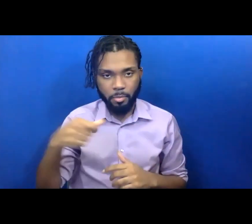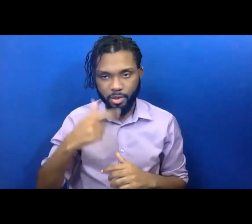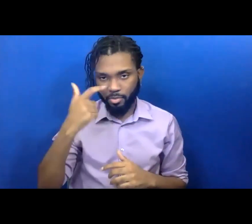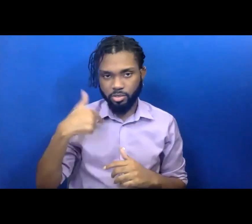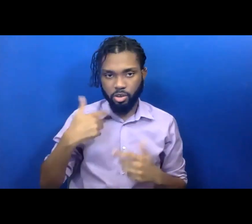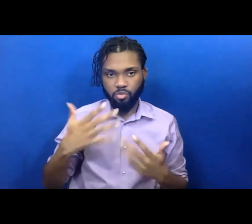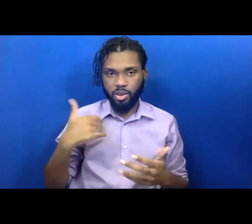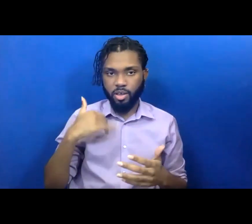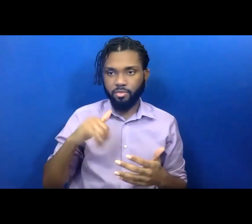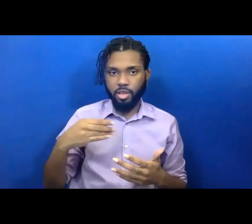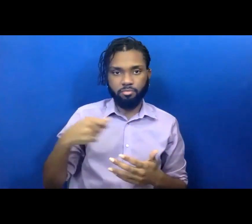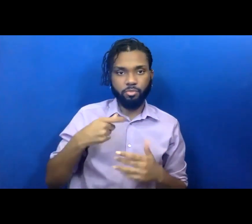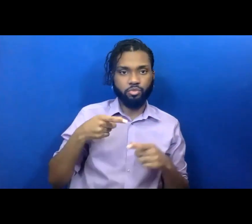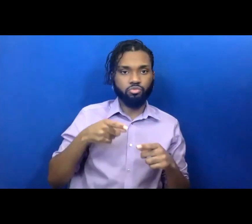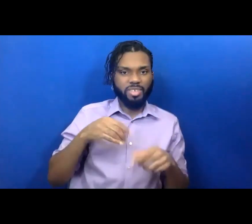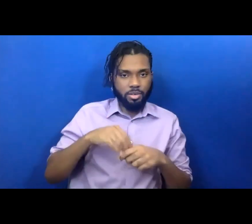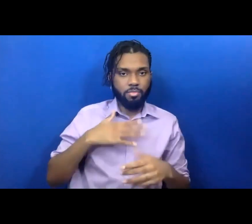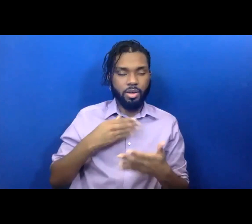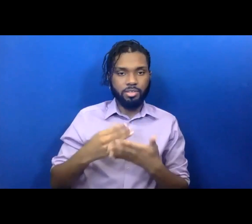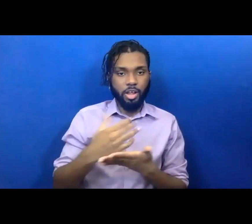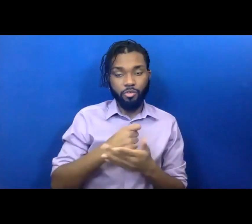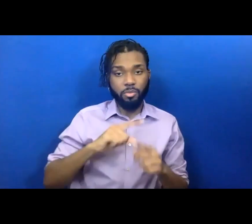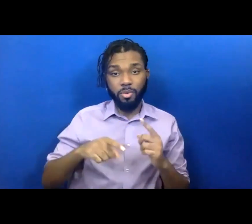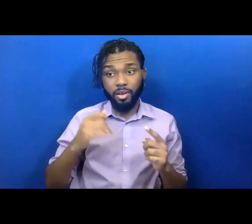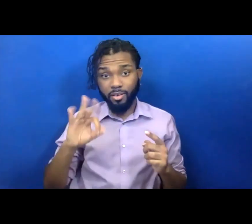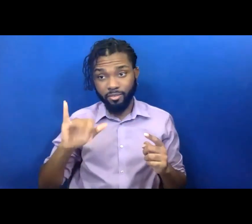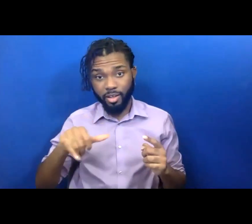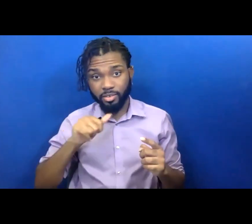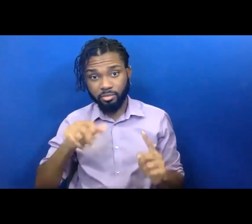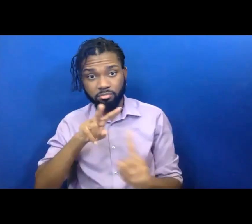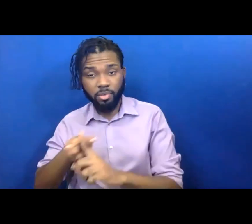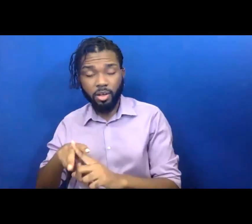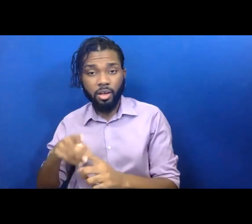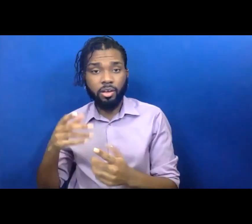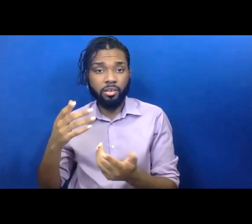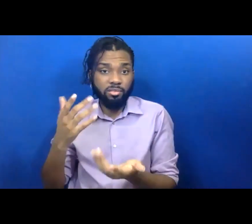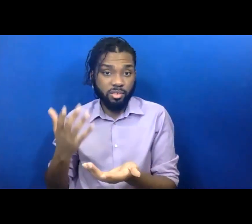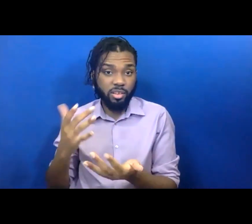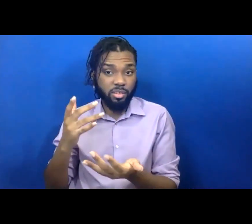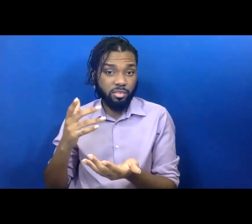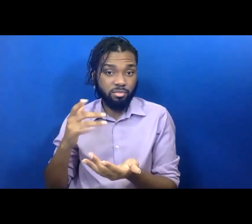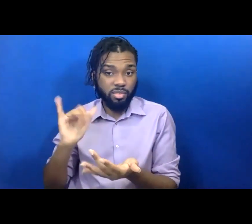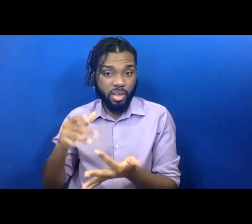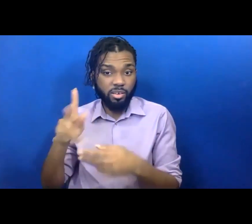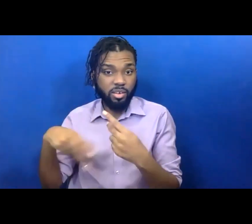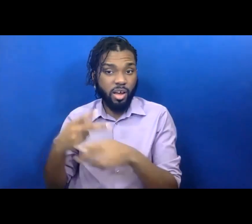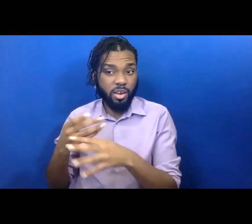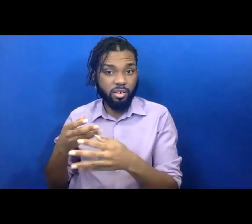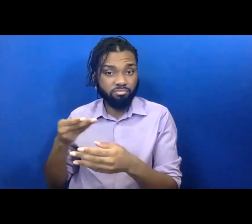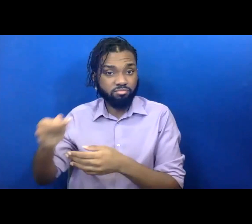salary. But if that is not the case, elsewhere, of course, that that type of reciprocity would need to be brought